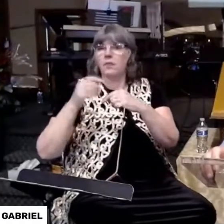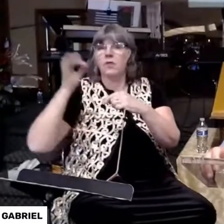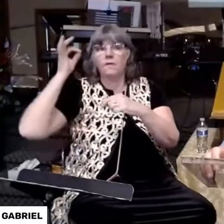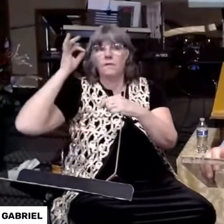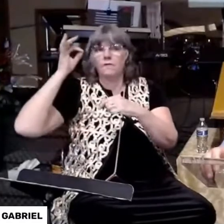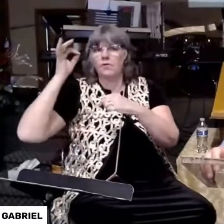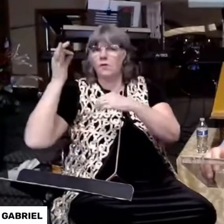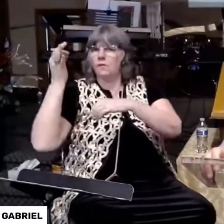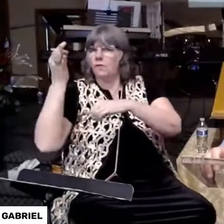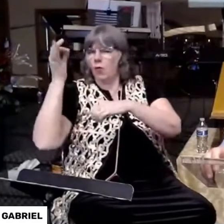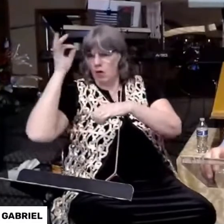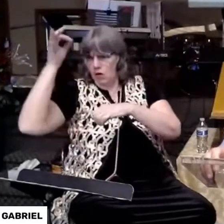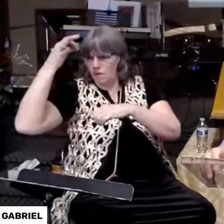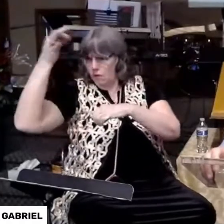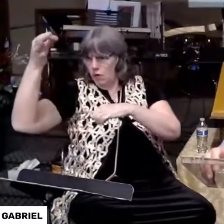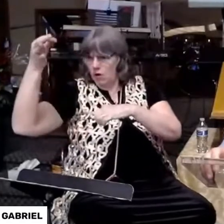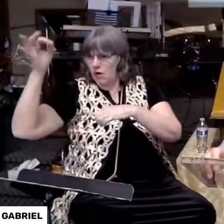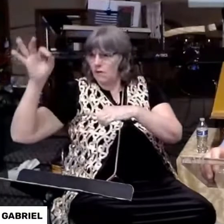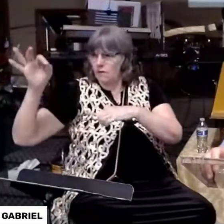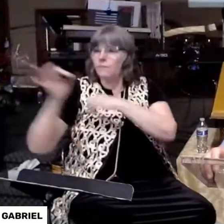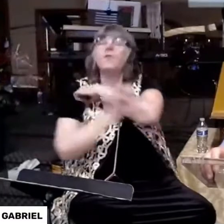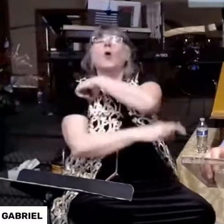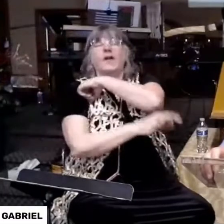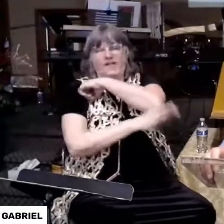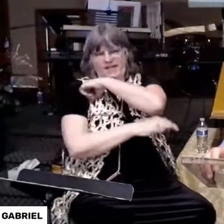orphan, and the widow.